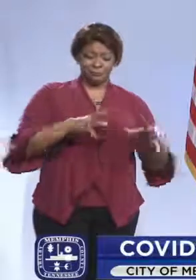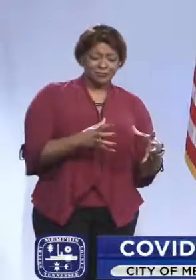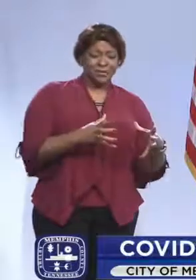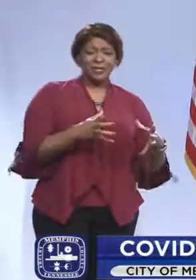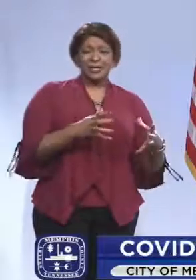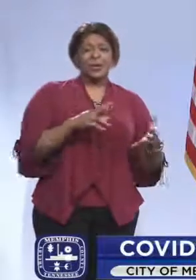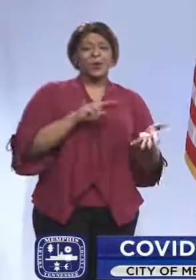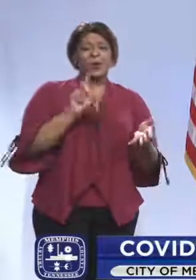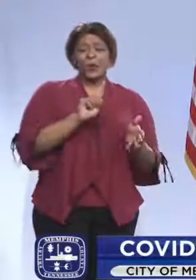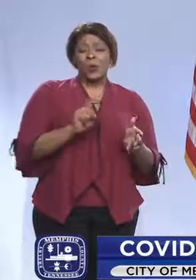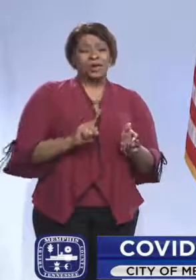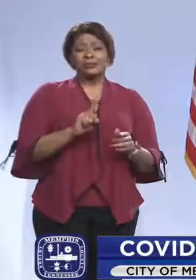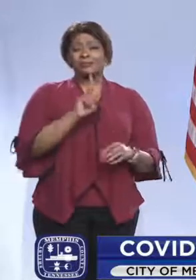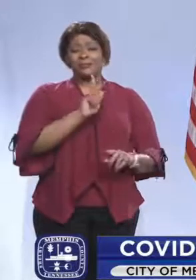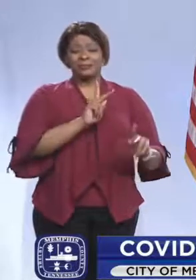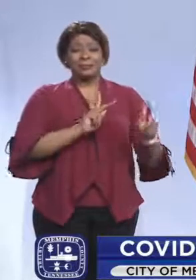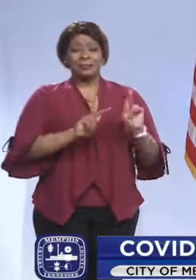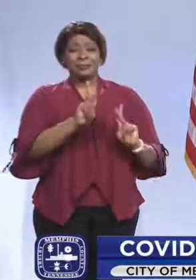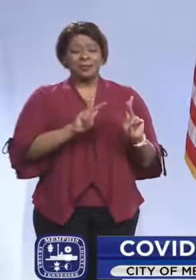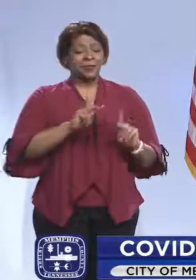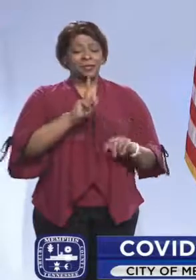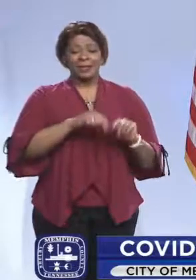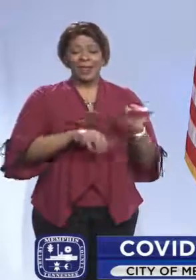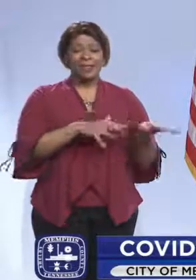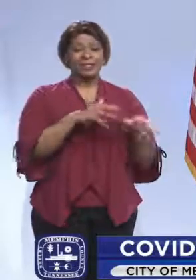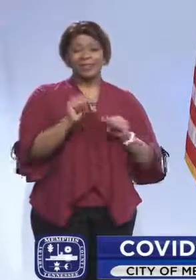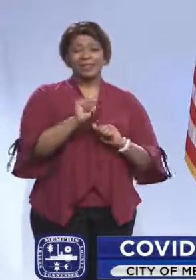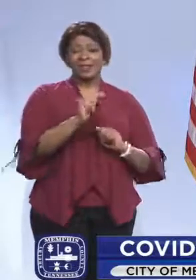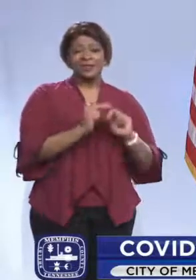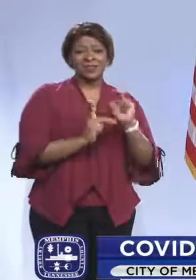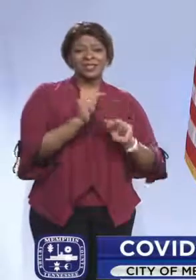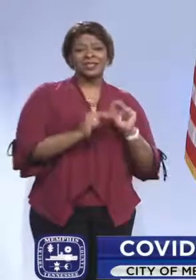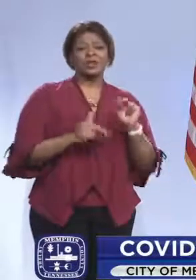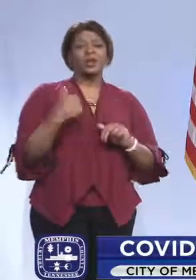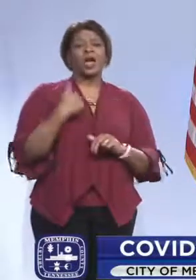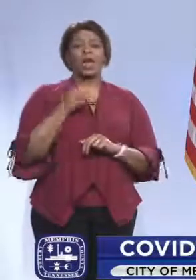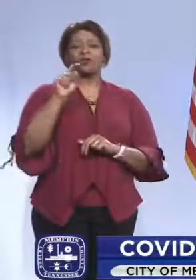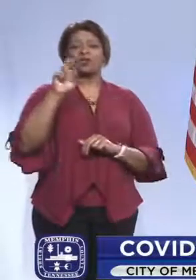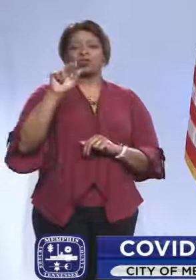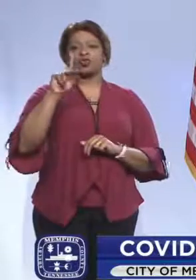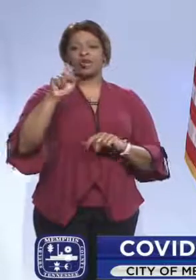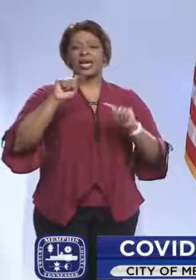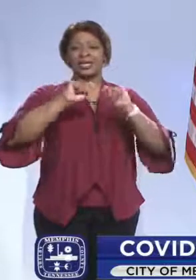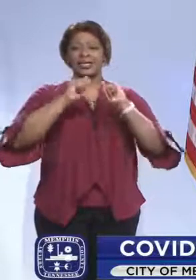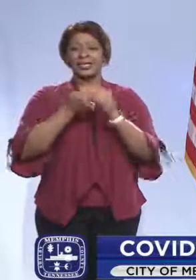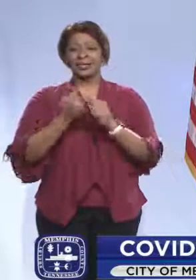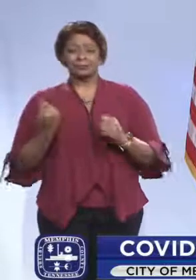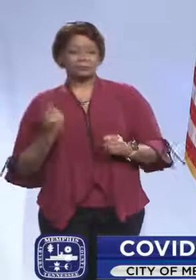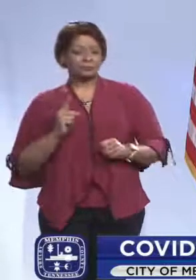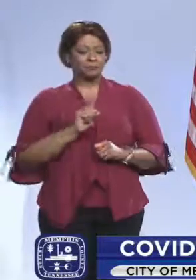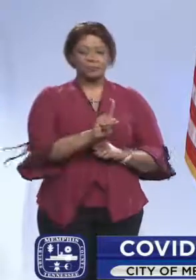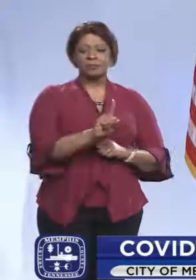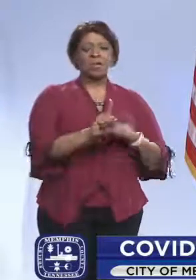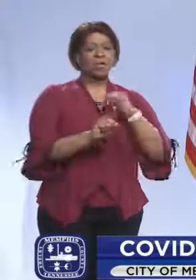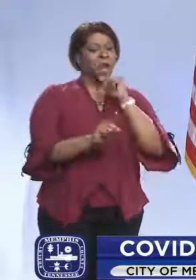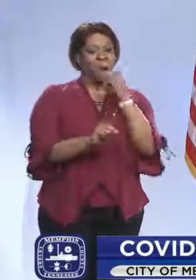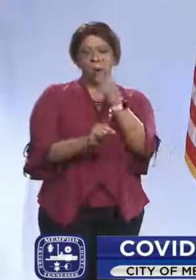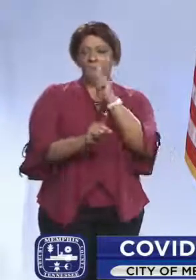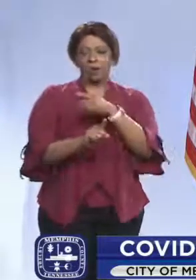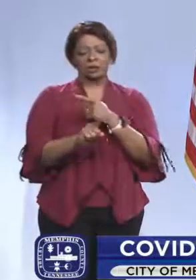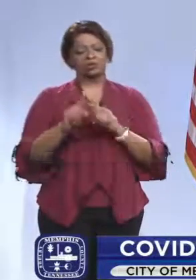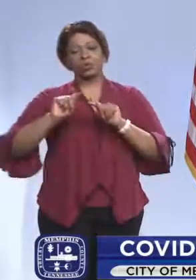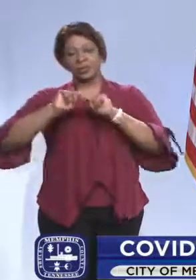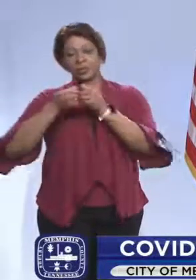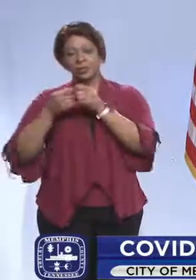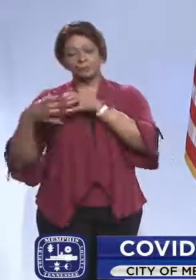vulnerable populations or in vulnerable settings, we have a strike team that goes out. So it's not one investigator, it's a team of